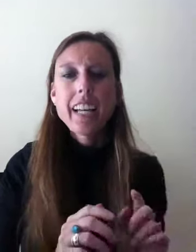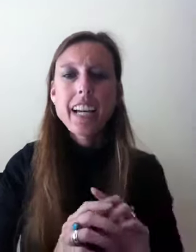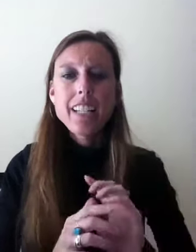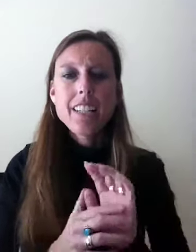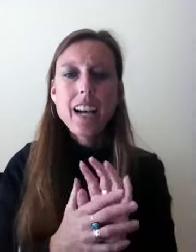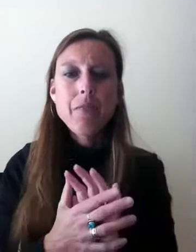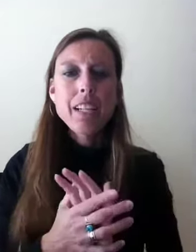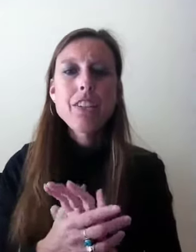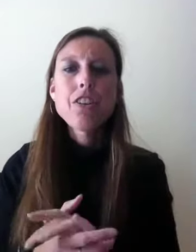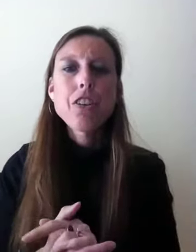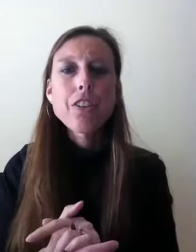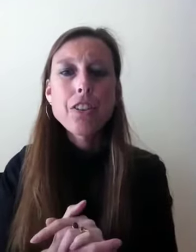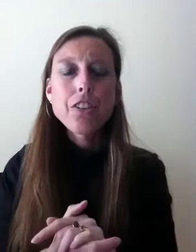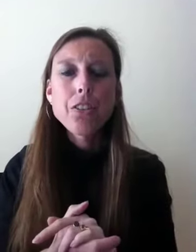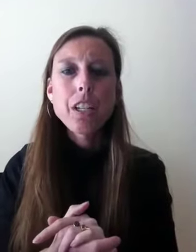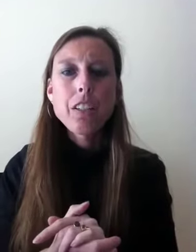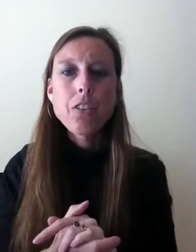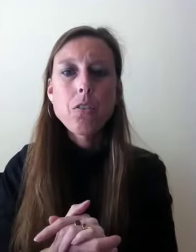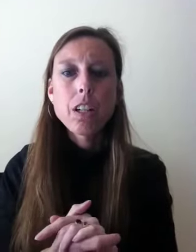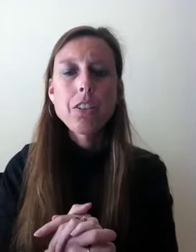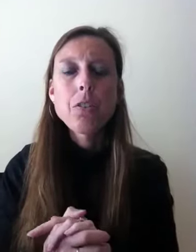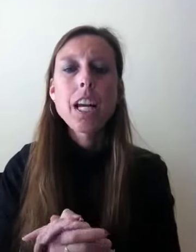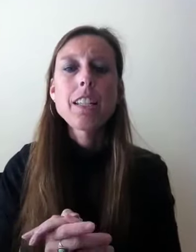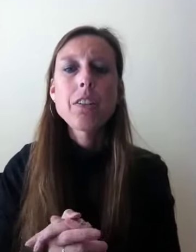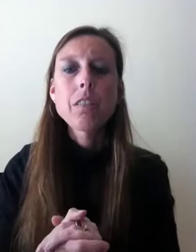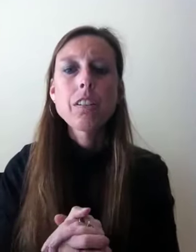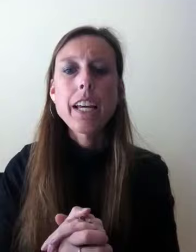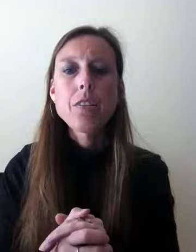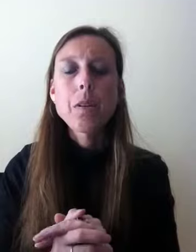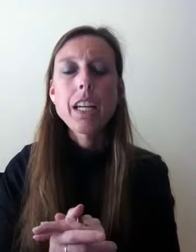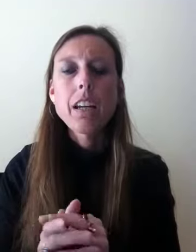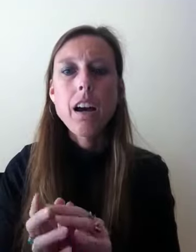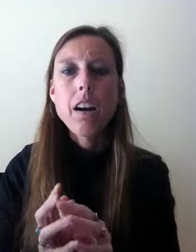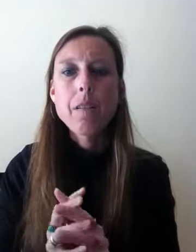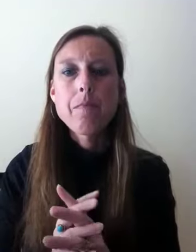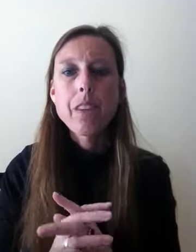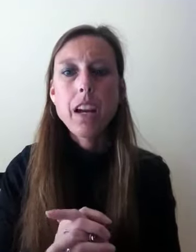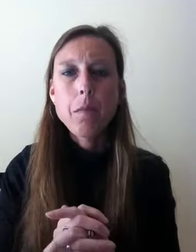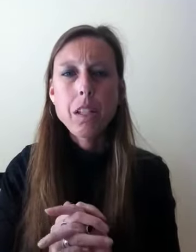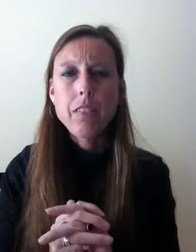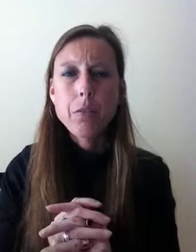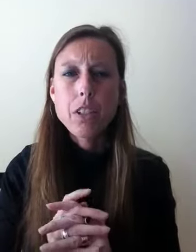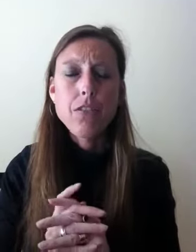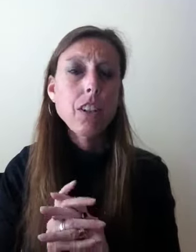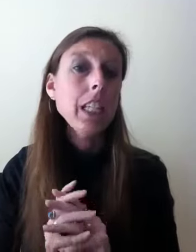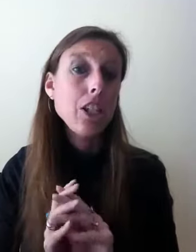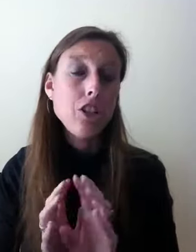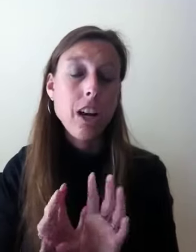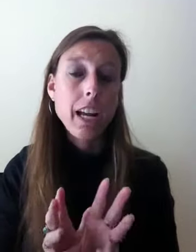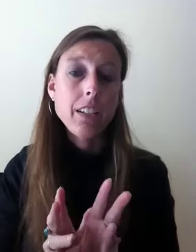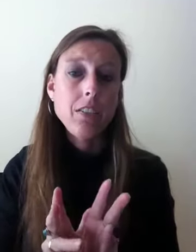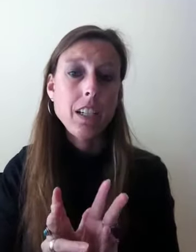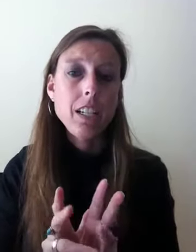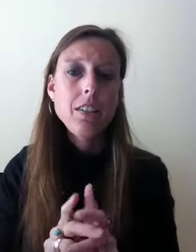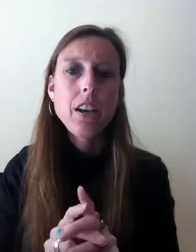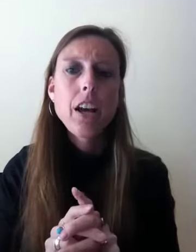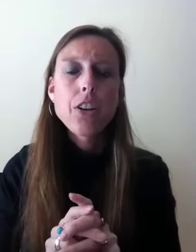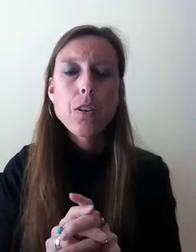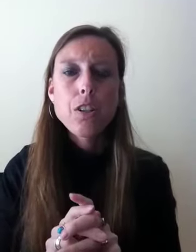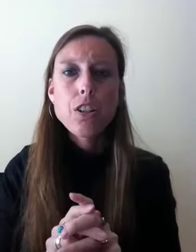Hi guys, I wanted to show you your new signs that you learned last week. I believe it was for leisure activities. So I was just